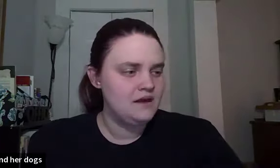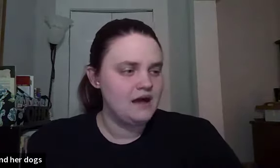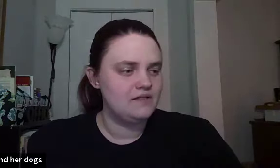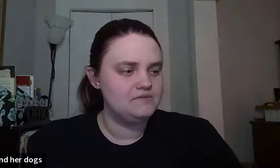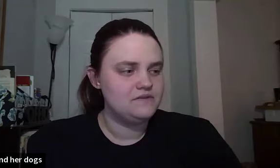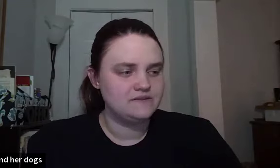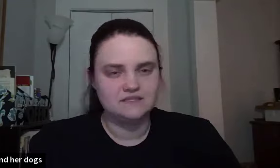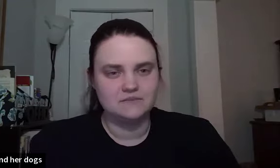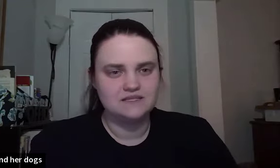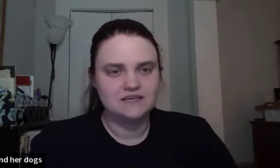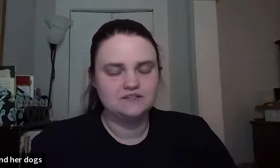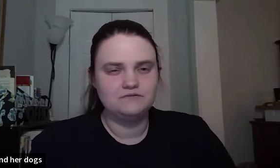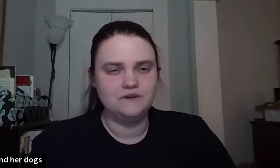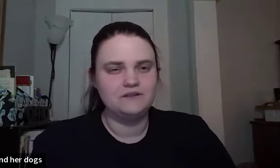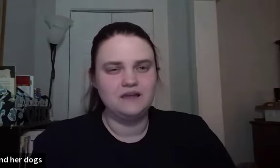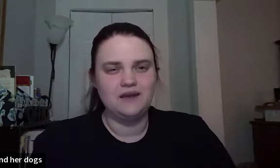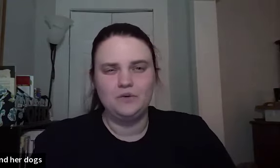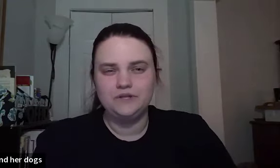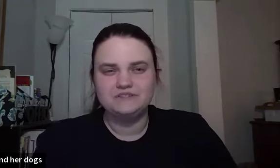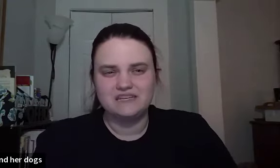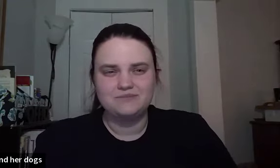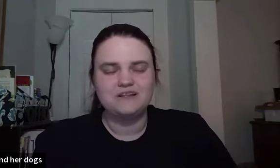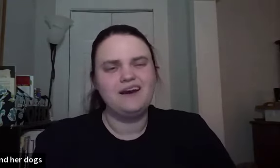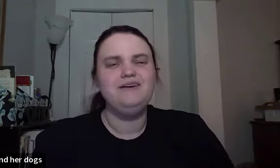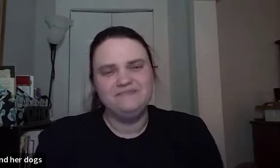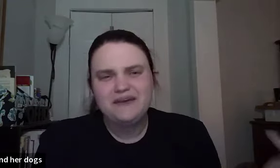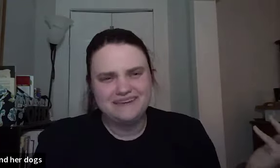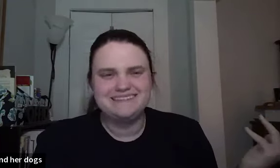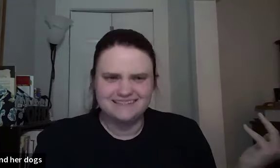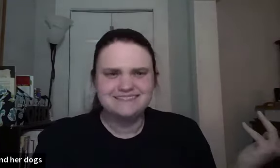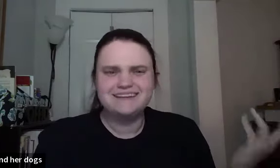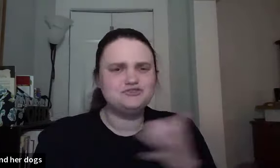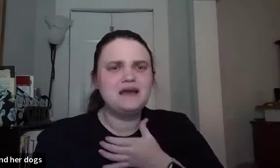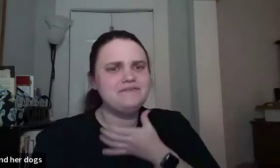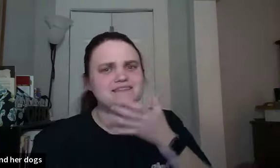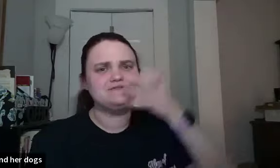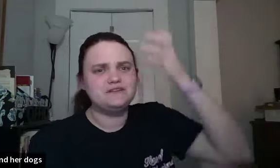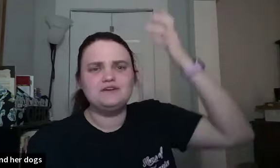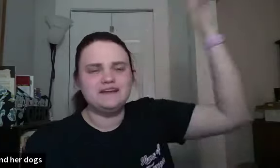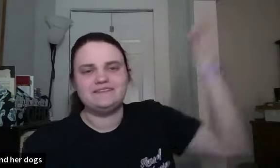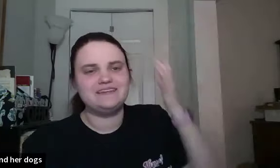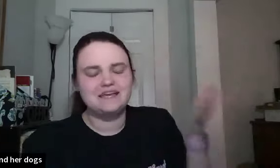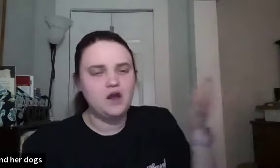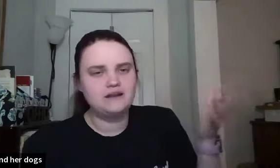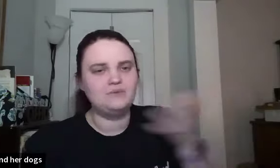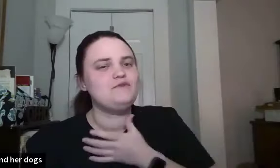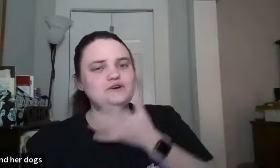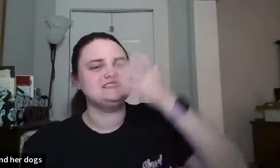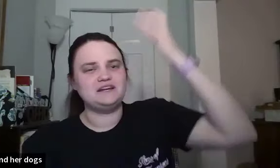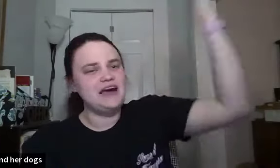I love the fact that some of these signs are very like, when you see them, you're like, oh, that makes sense. Like a giraffe has the very long neck. Like that's iconic. Well, of course, it's going to have